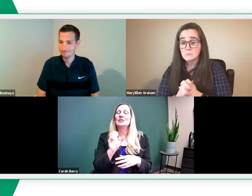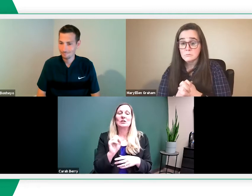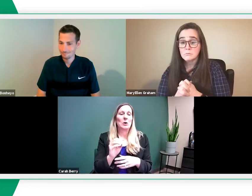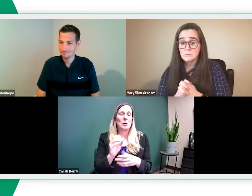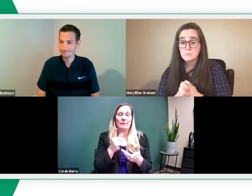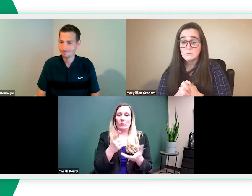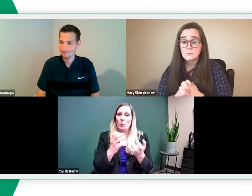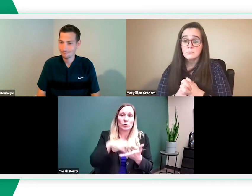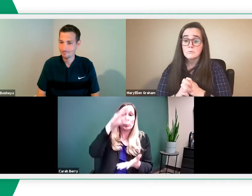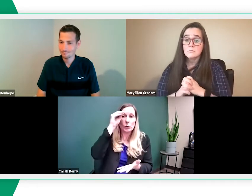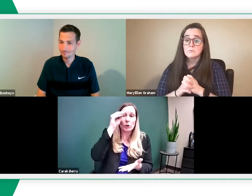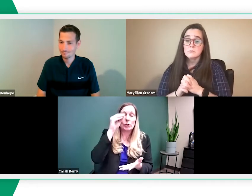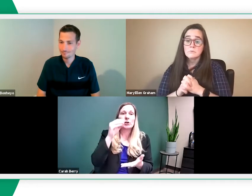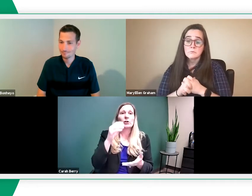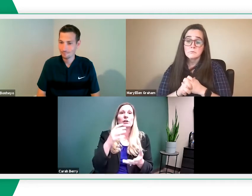moment.